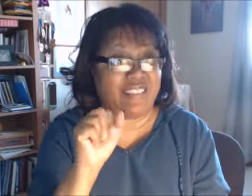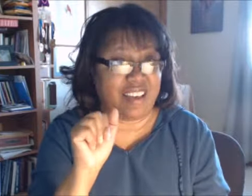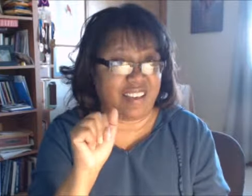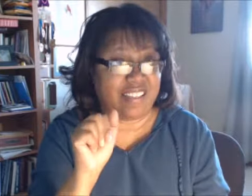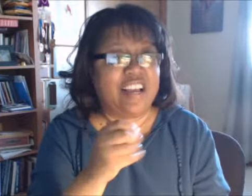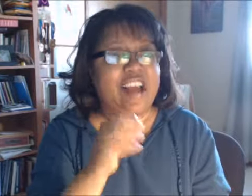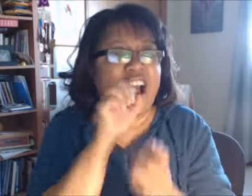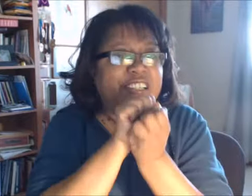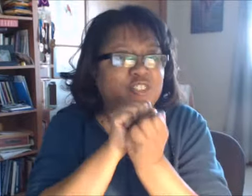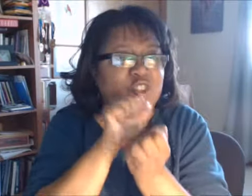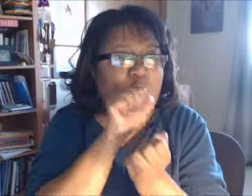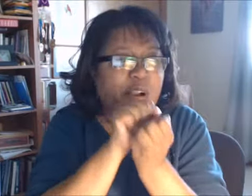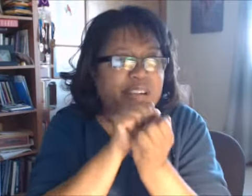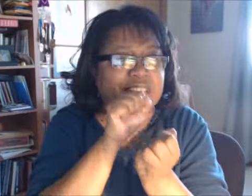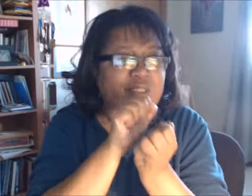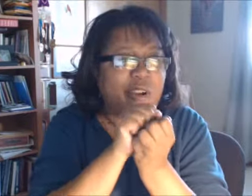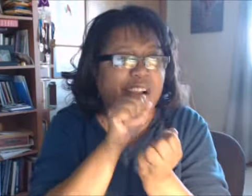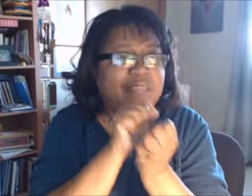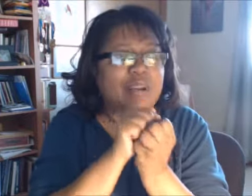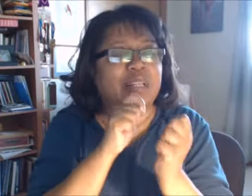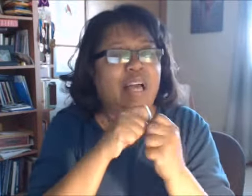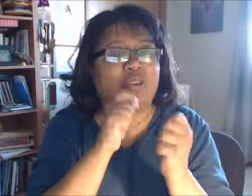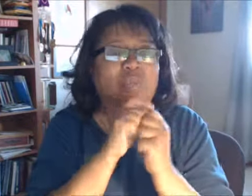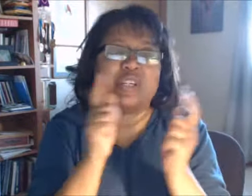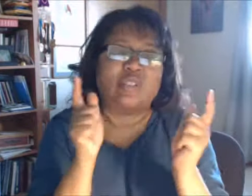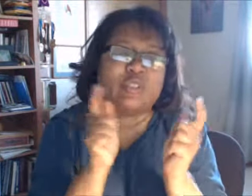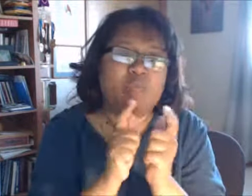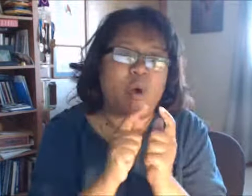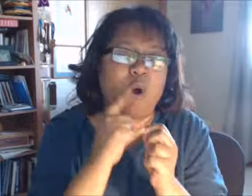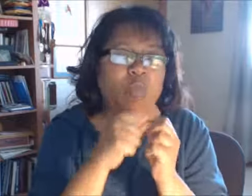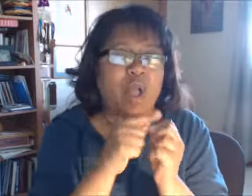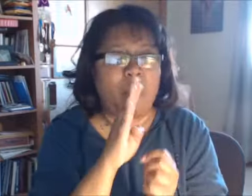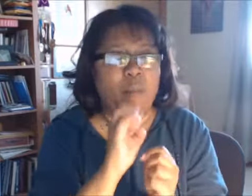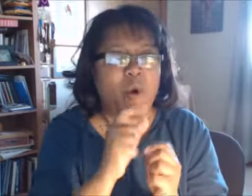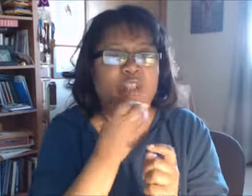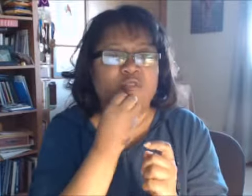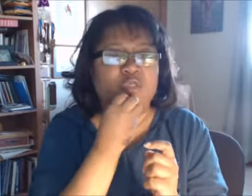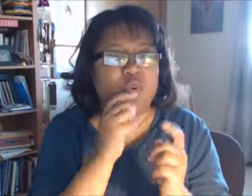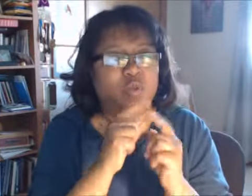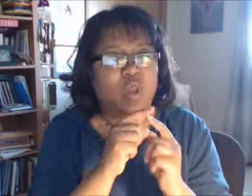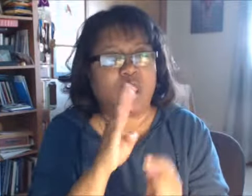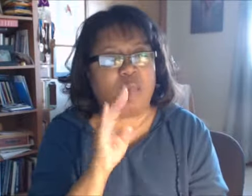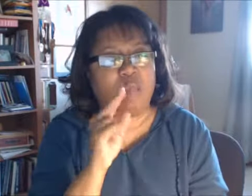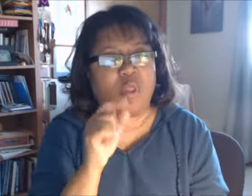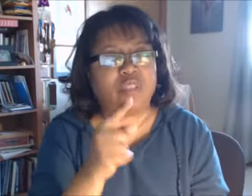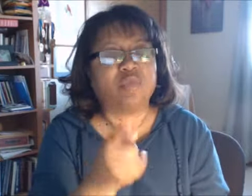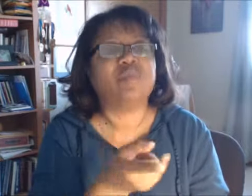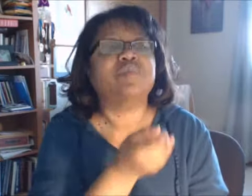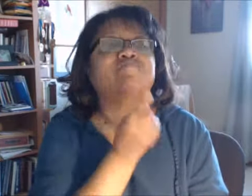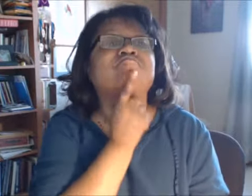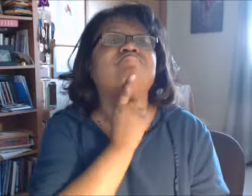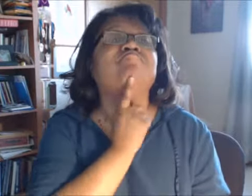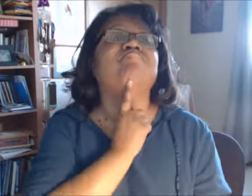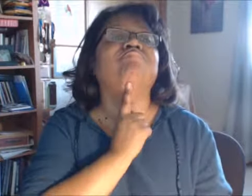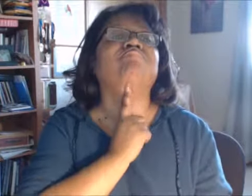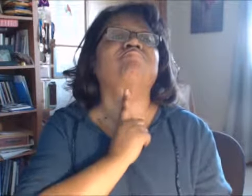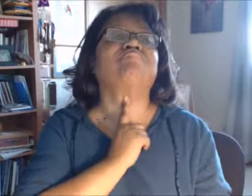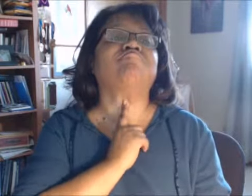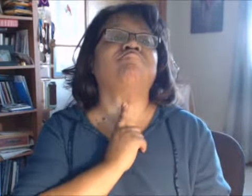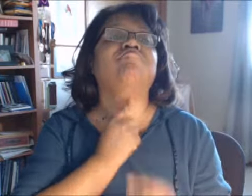Chewing will allow you to produce a very small round ball of food known as a bolus that will be sent through your esophagus into your